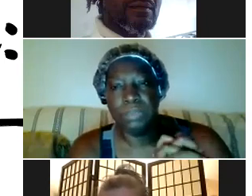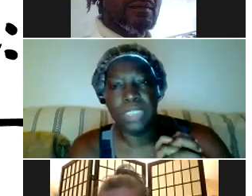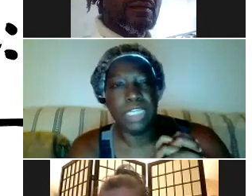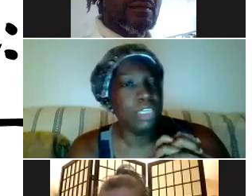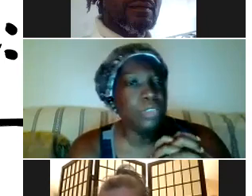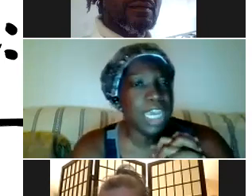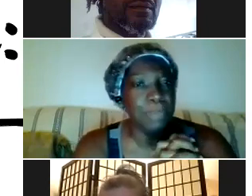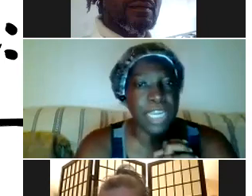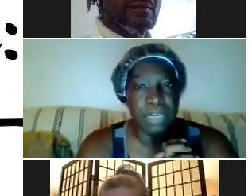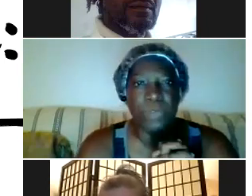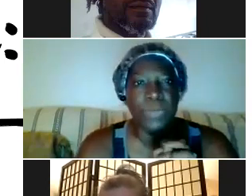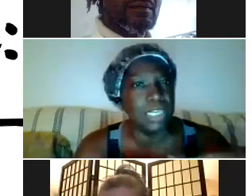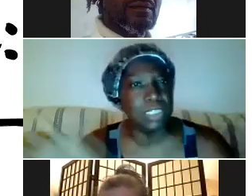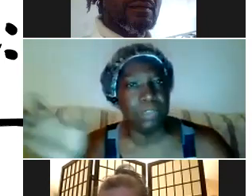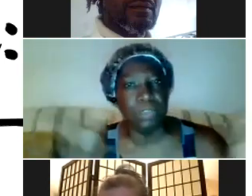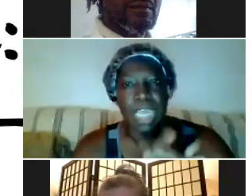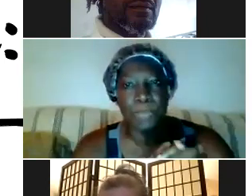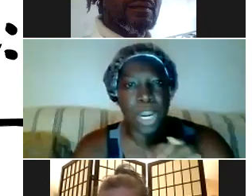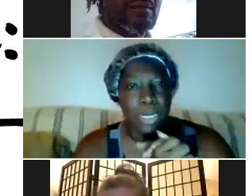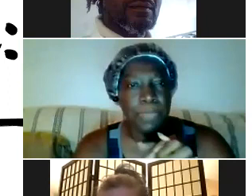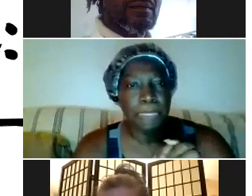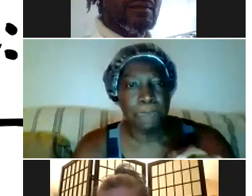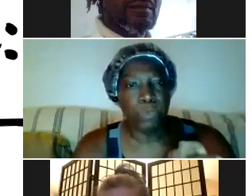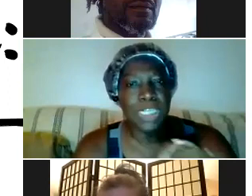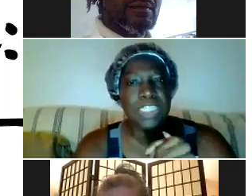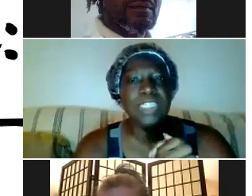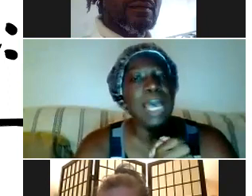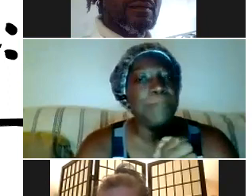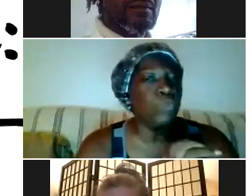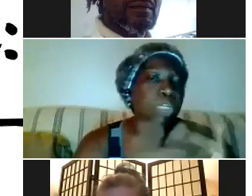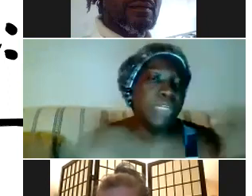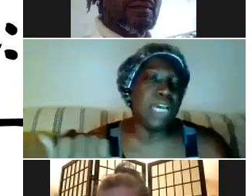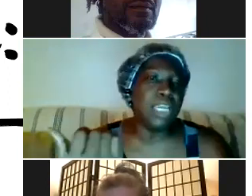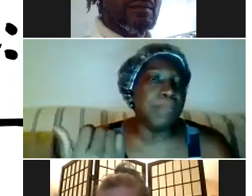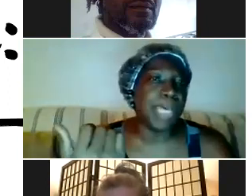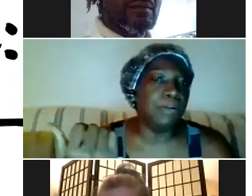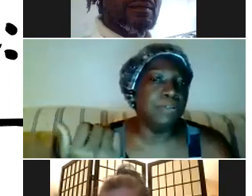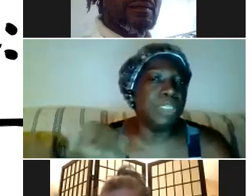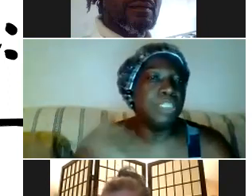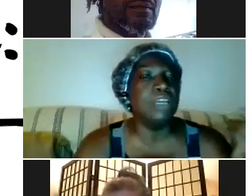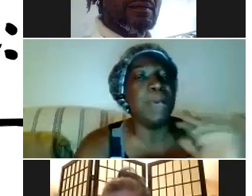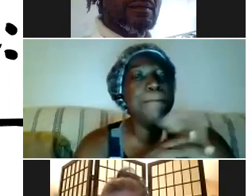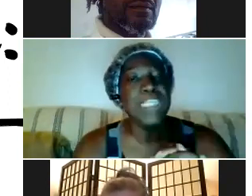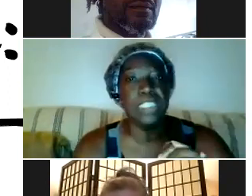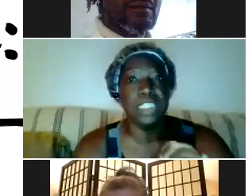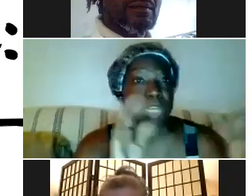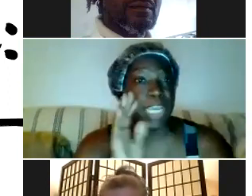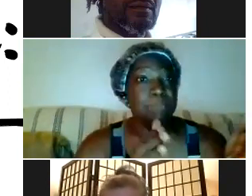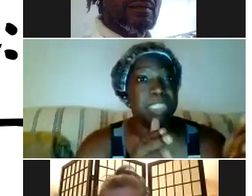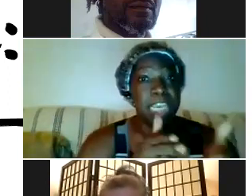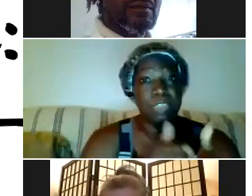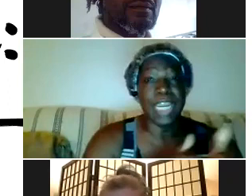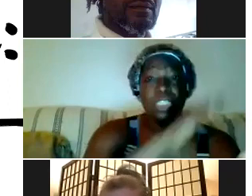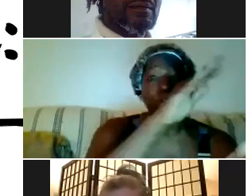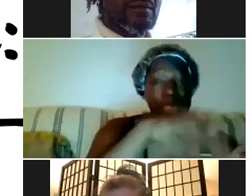Well, there's no time in there, so we can exclude that part. What's the topic? What are we talking about? We're talking about pizza. So that